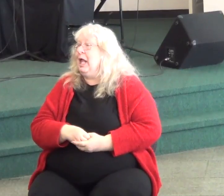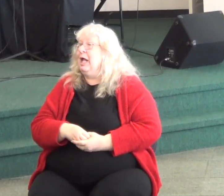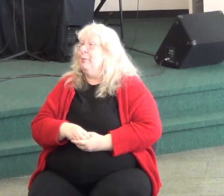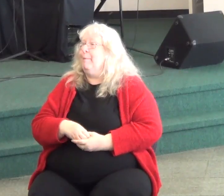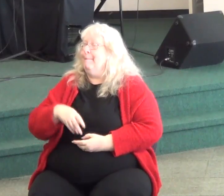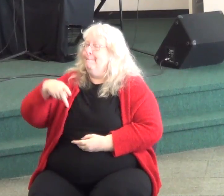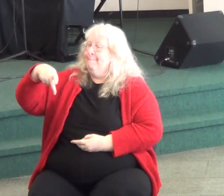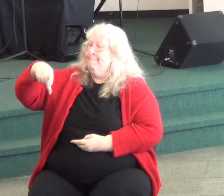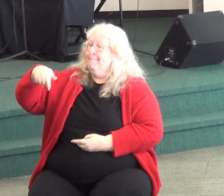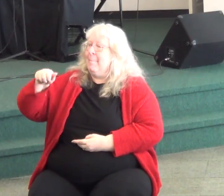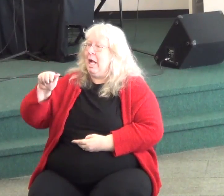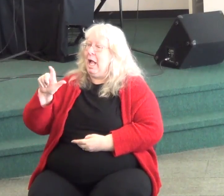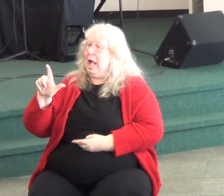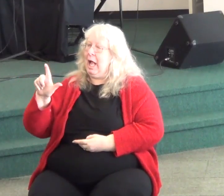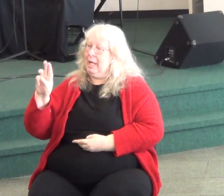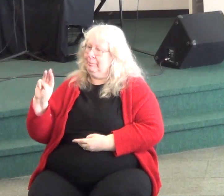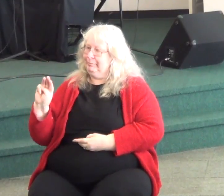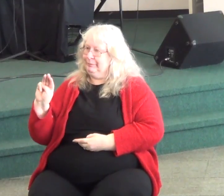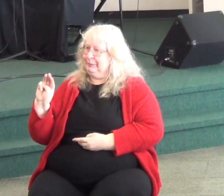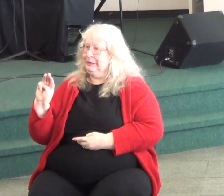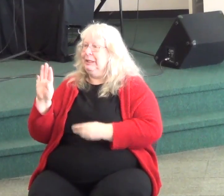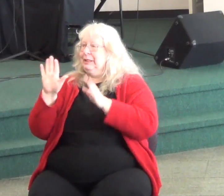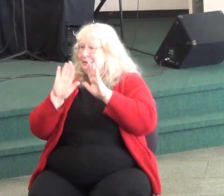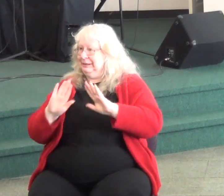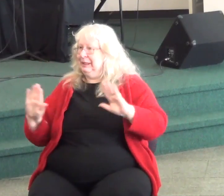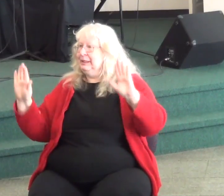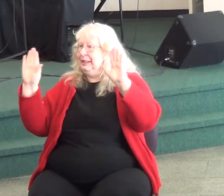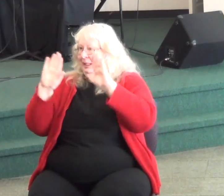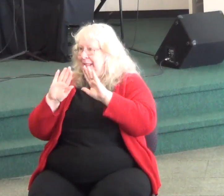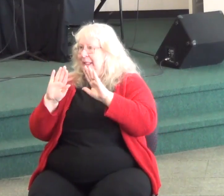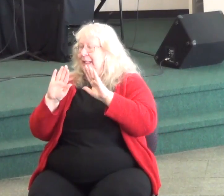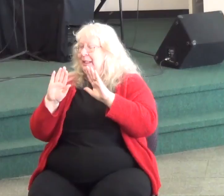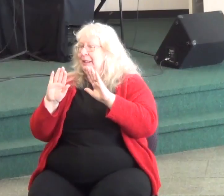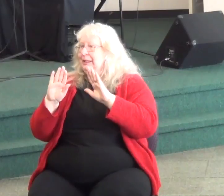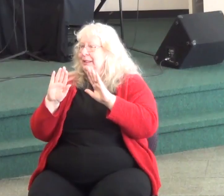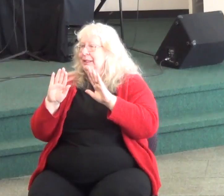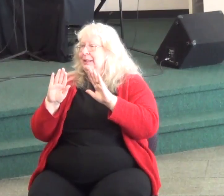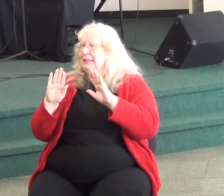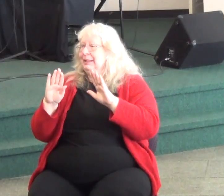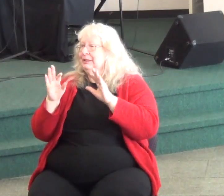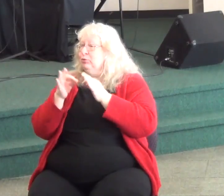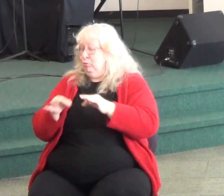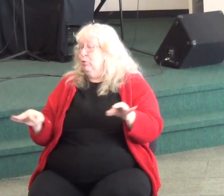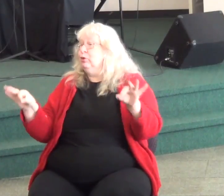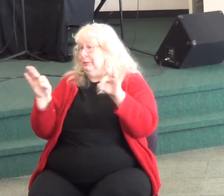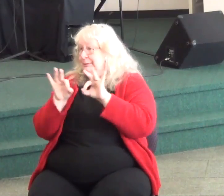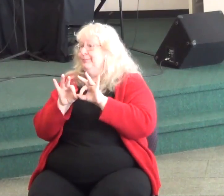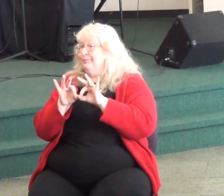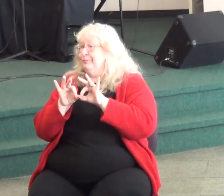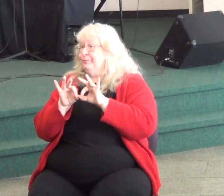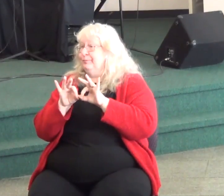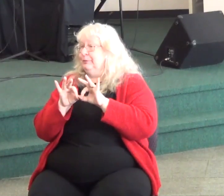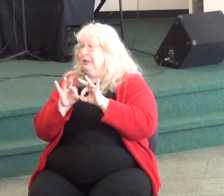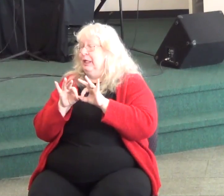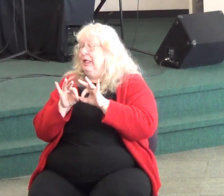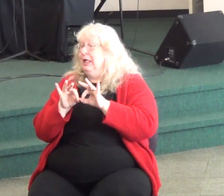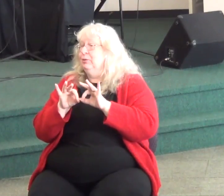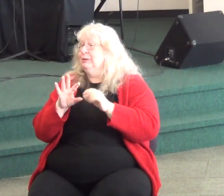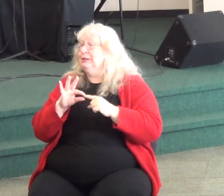It's an important day. It's a day that was a defining moment for all mankind to have their lives